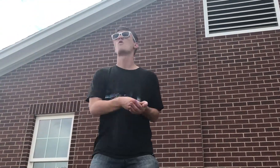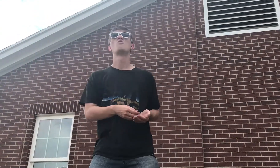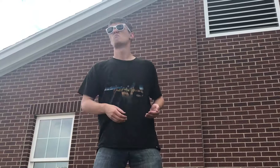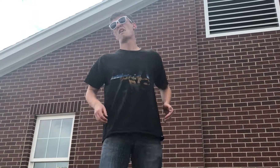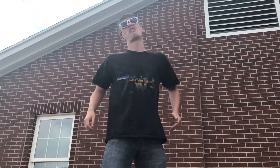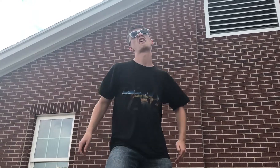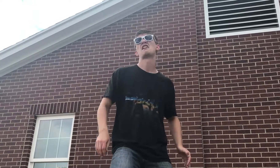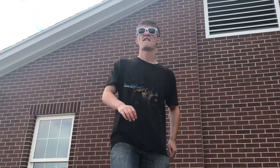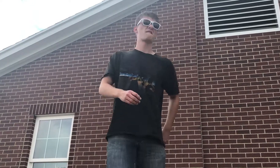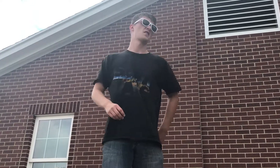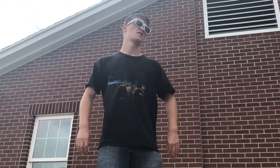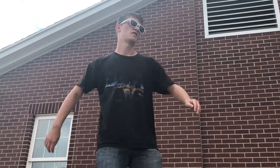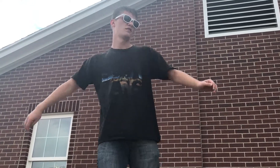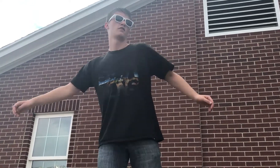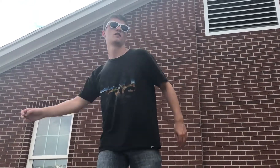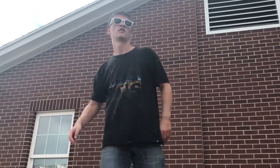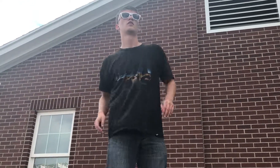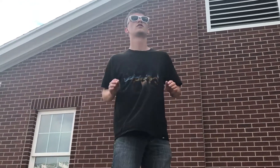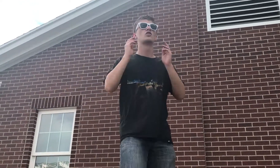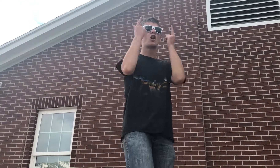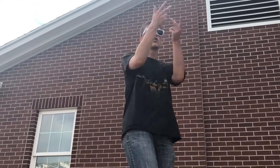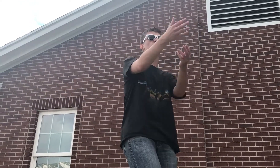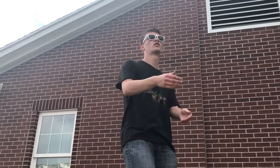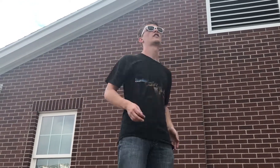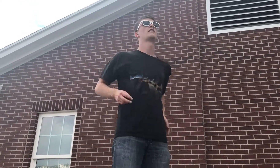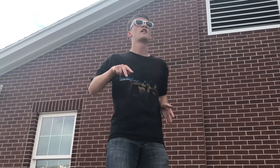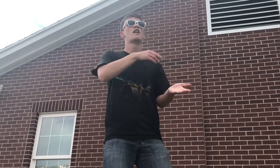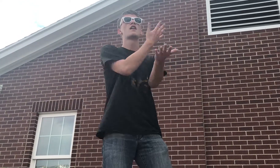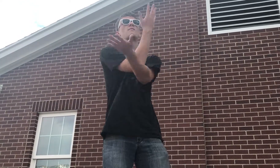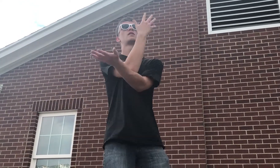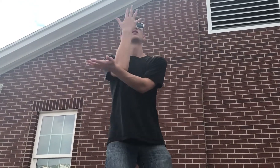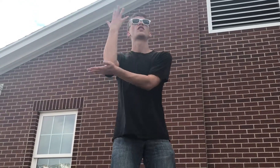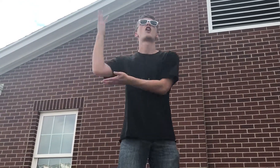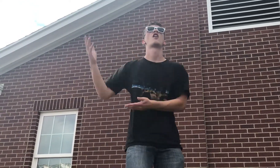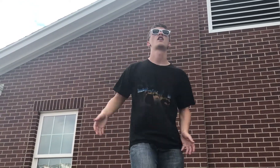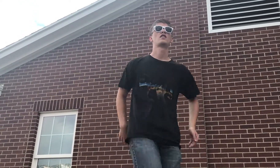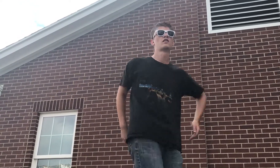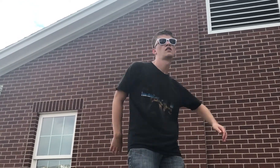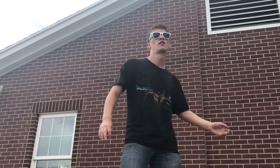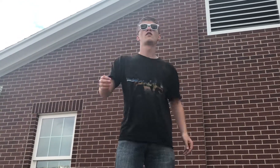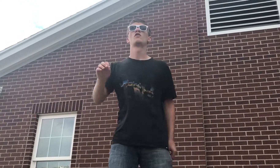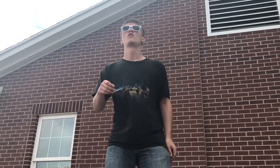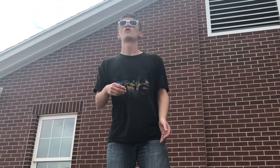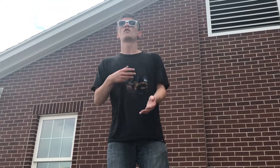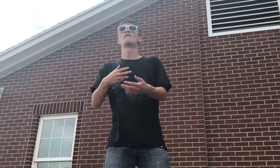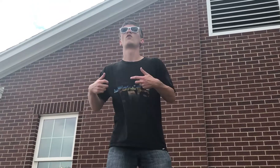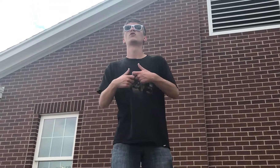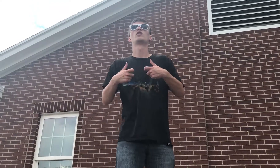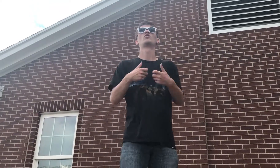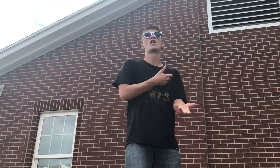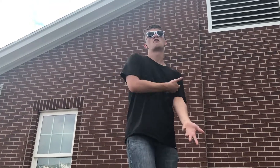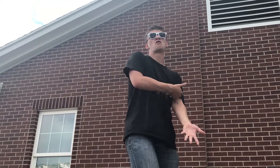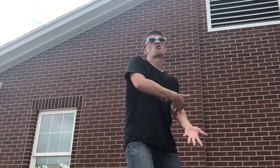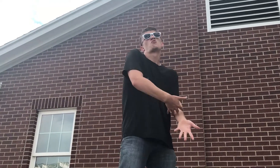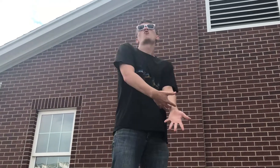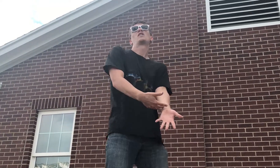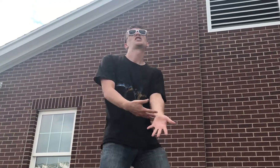won't believe So hot in the Amazon With the voltage running through her